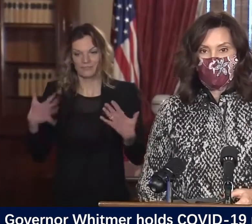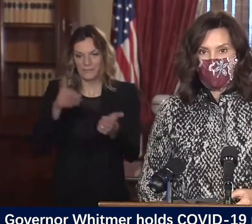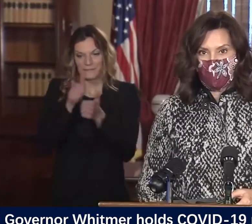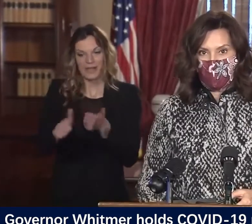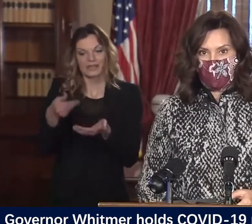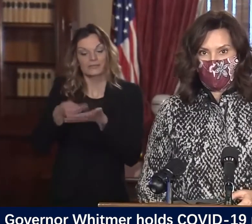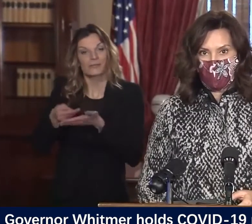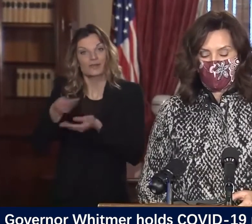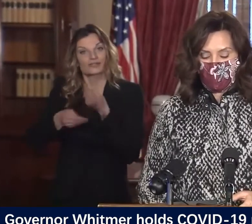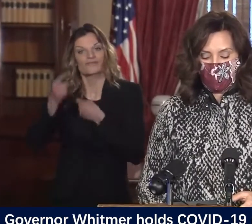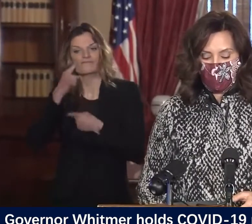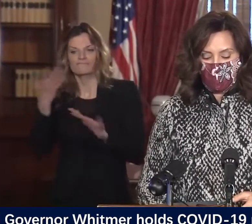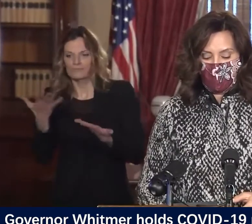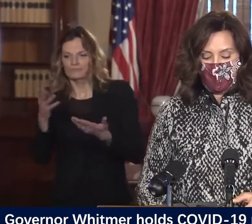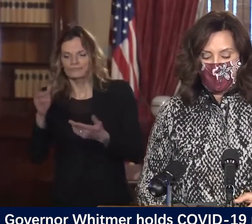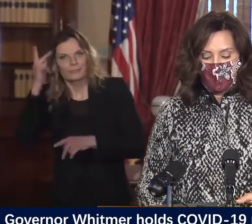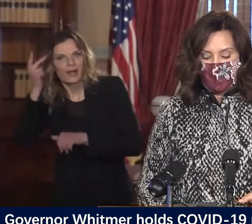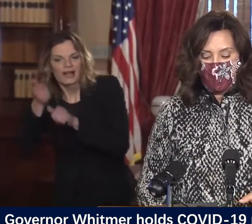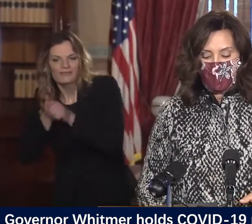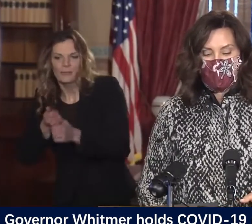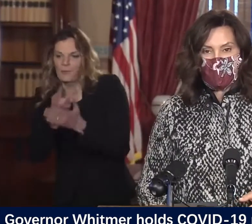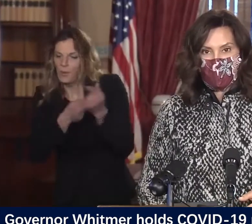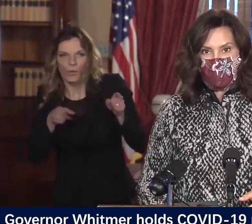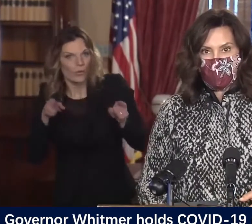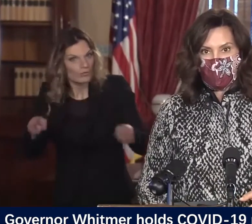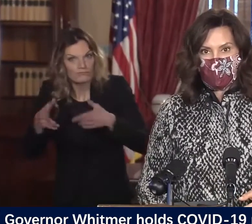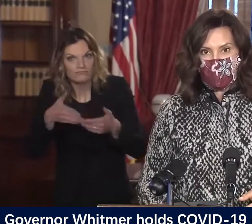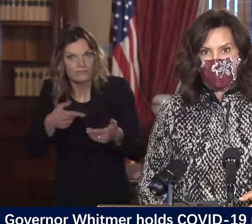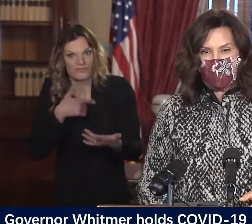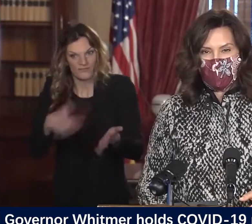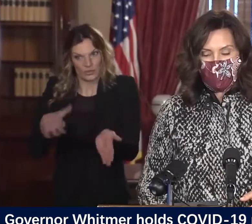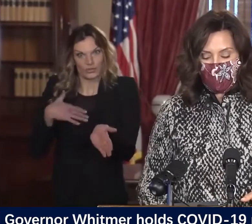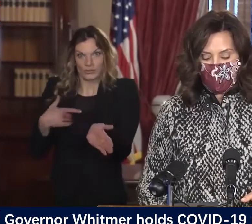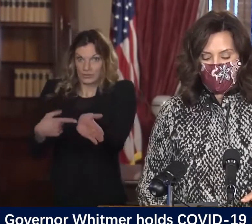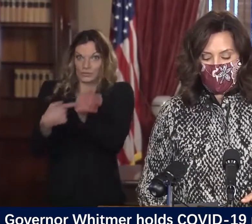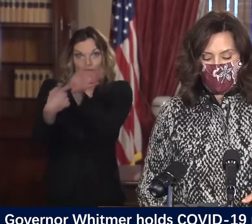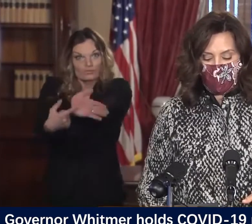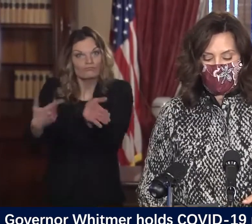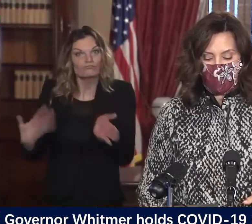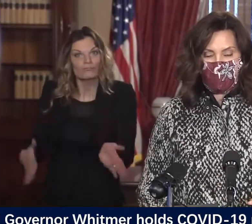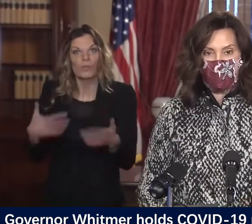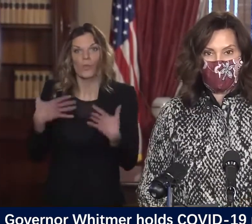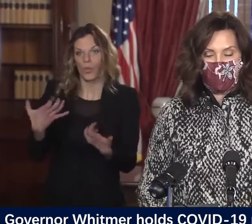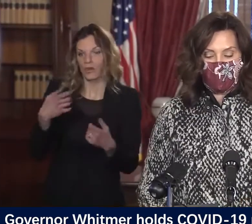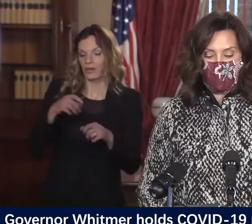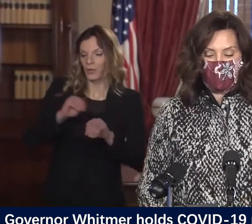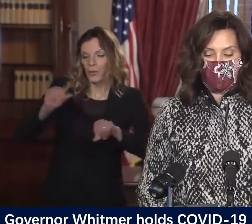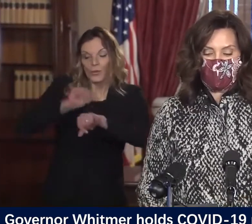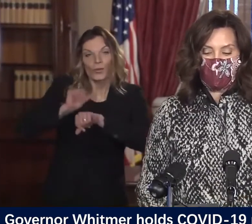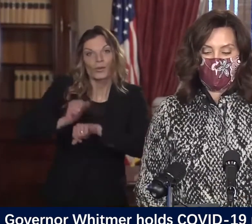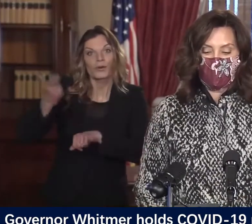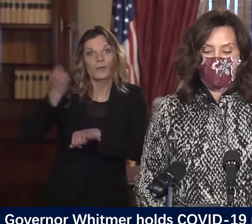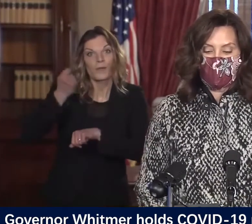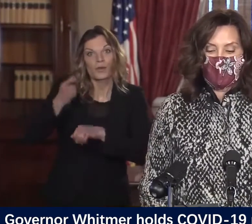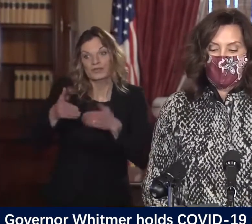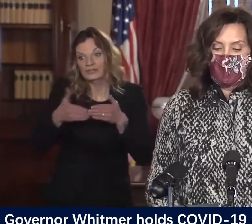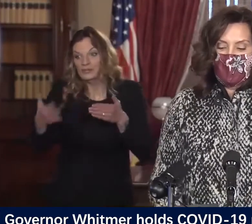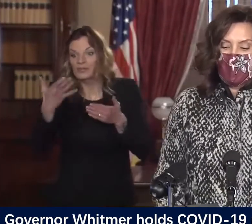include crucial funding for our state. We worked together to extend unemployment benefits until the end of next